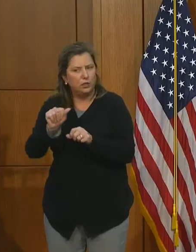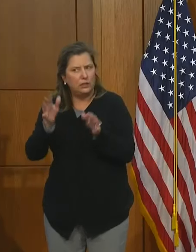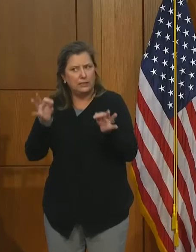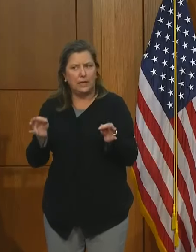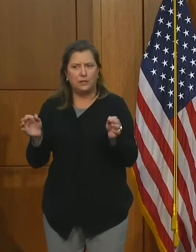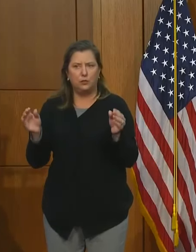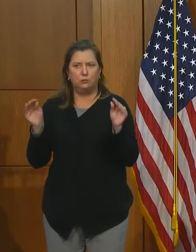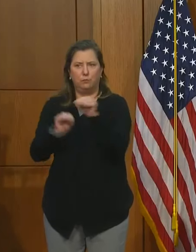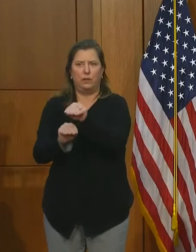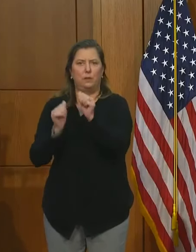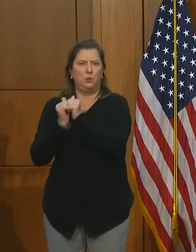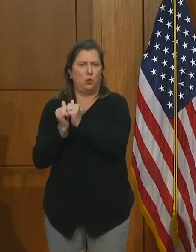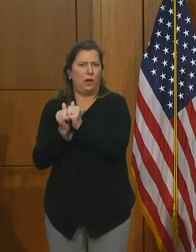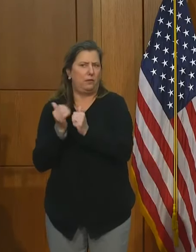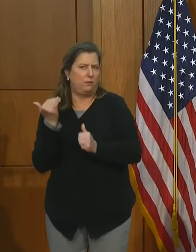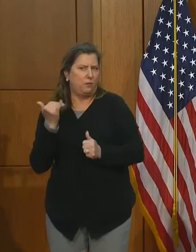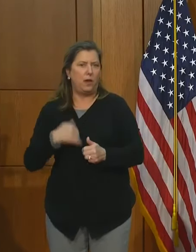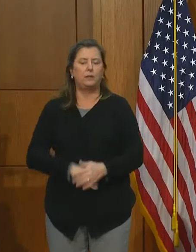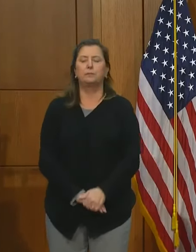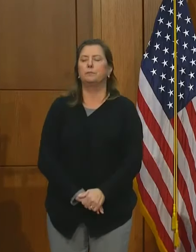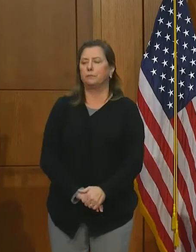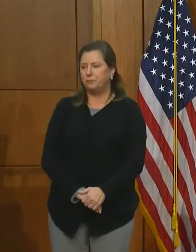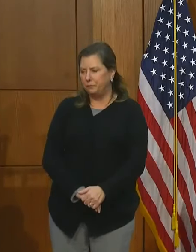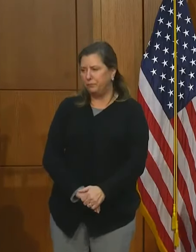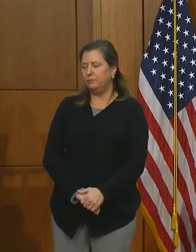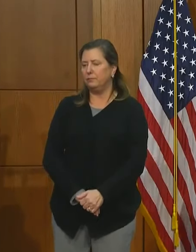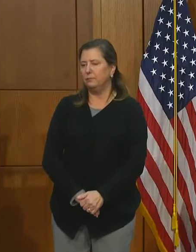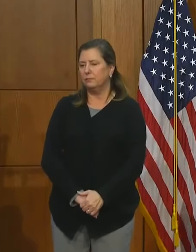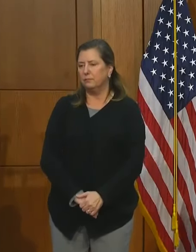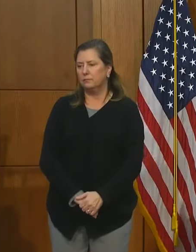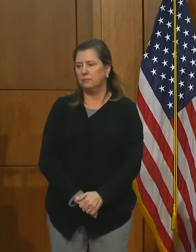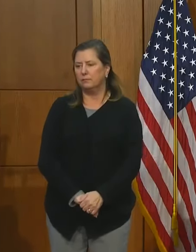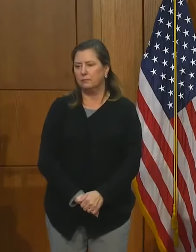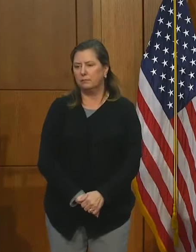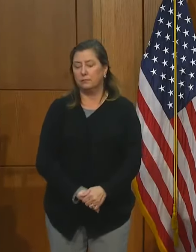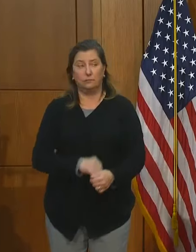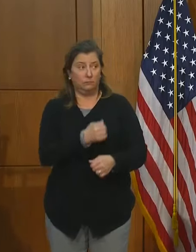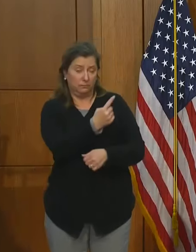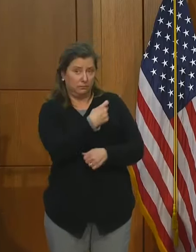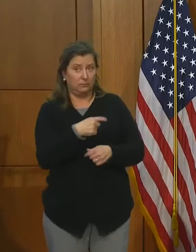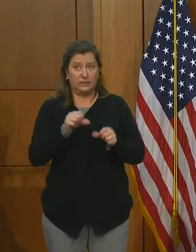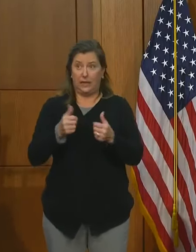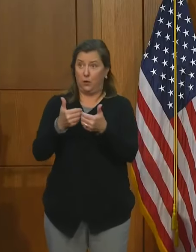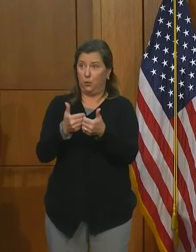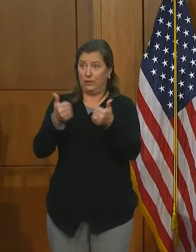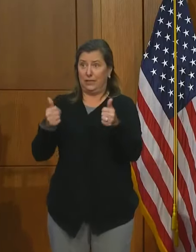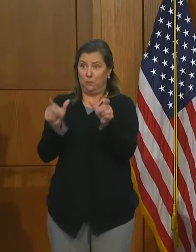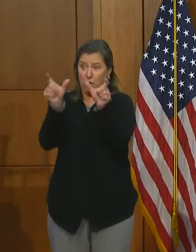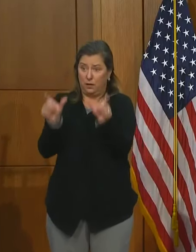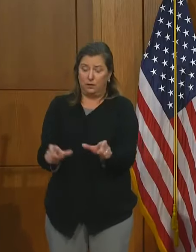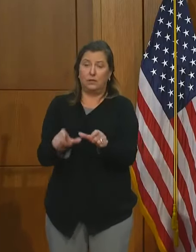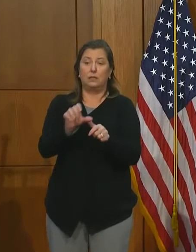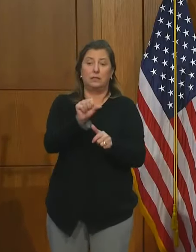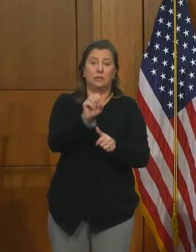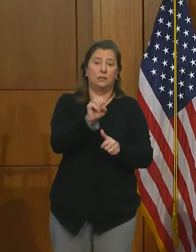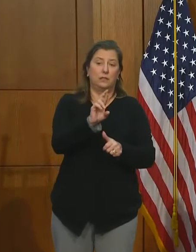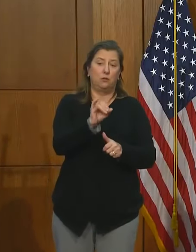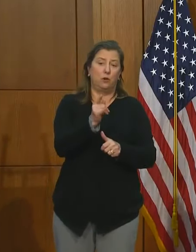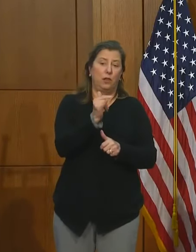that? The question is, could we separate out the serologic tests from